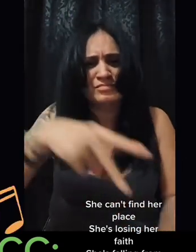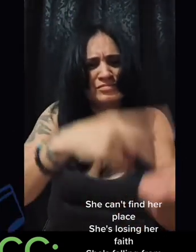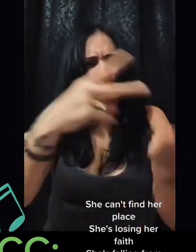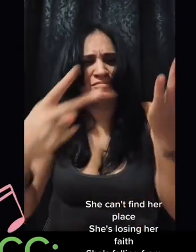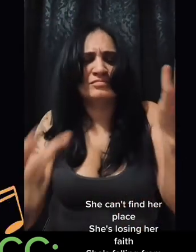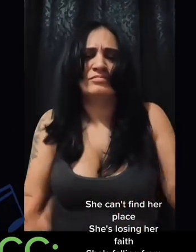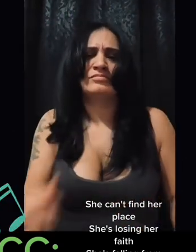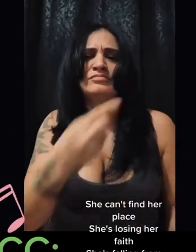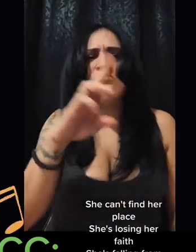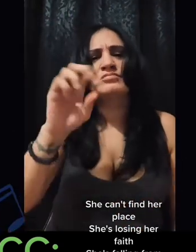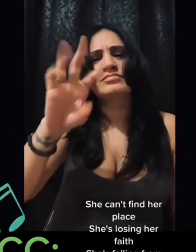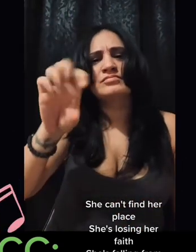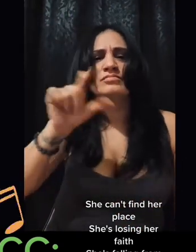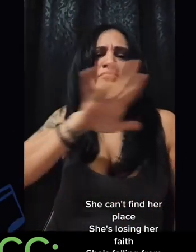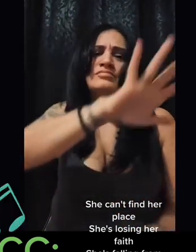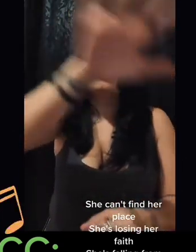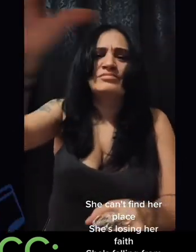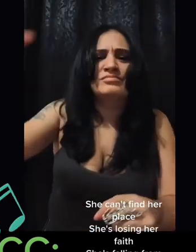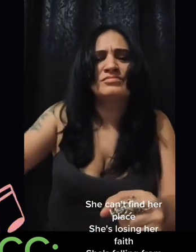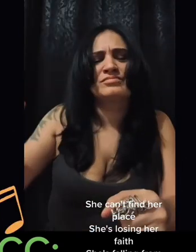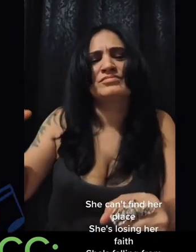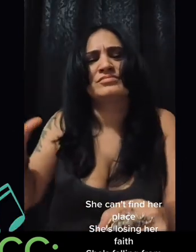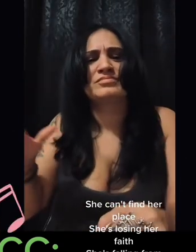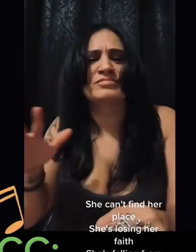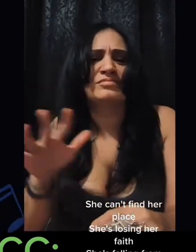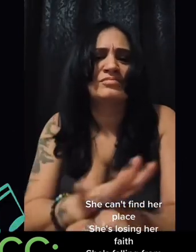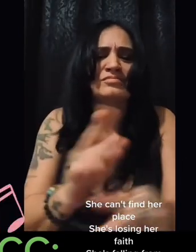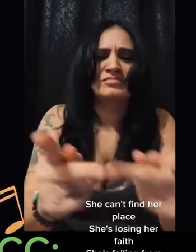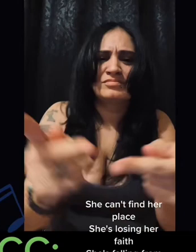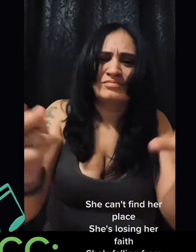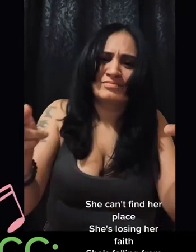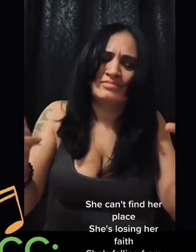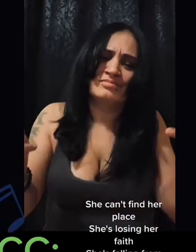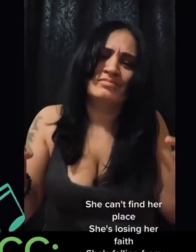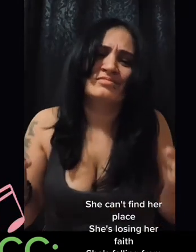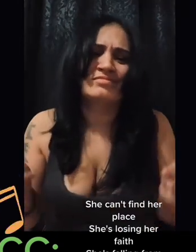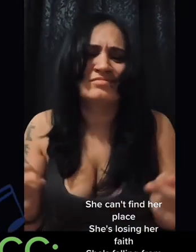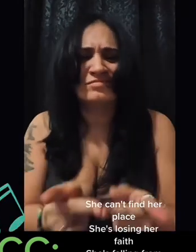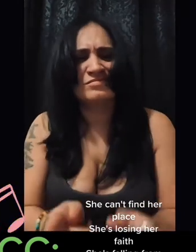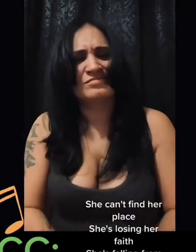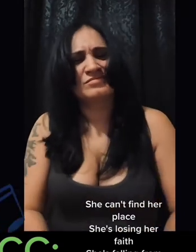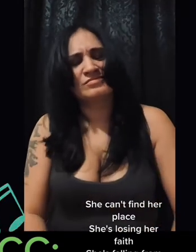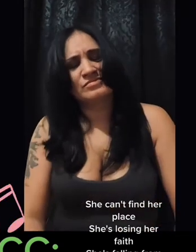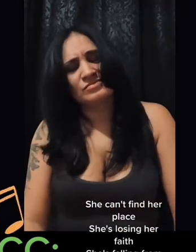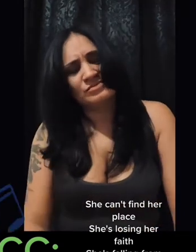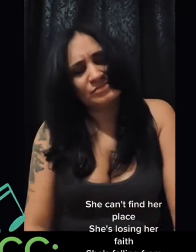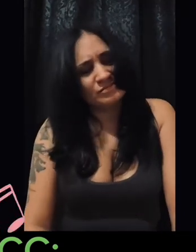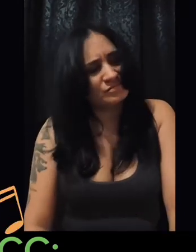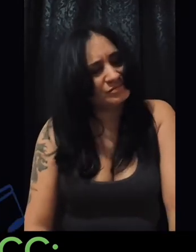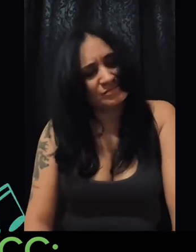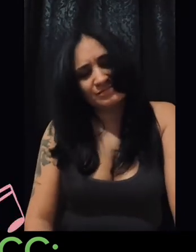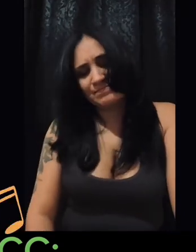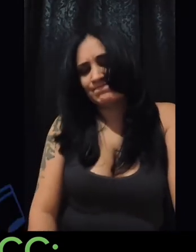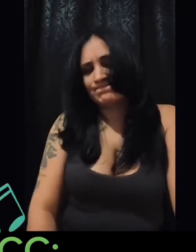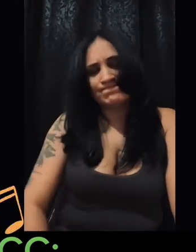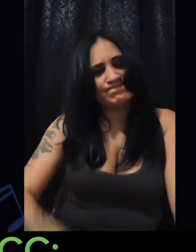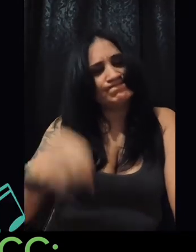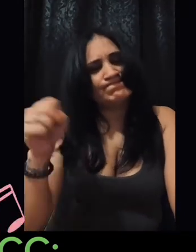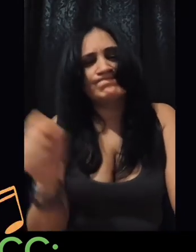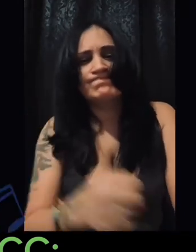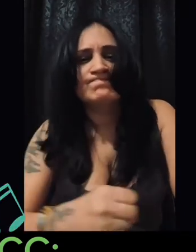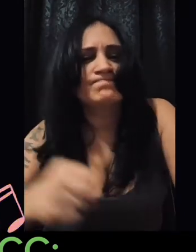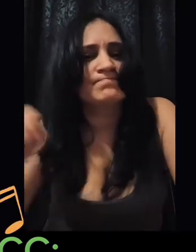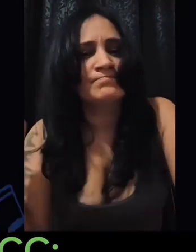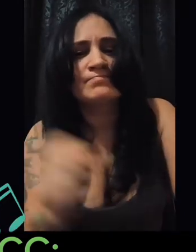faith She's losing falling from grace She's all over the place Yeah